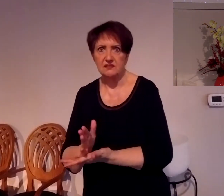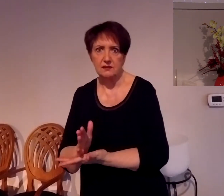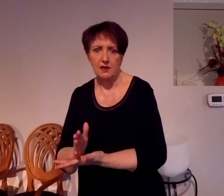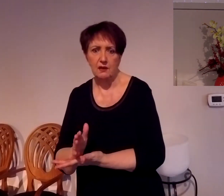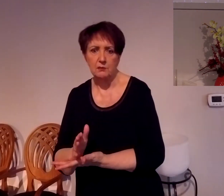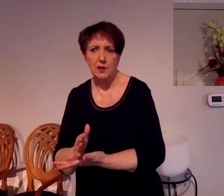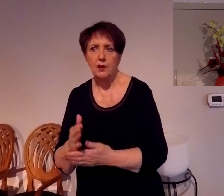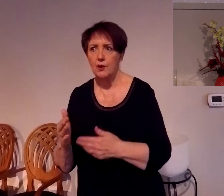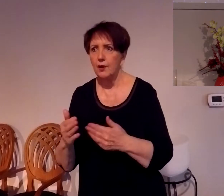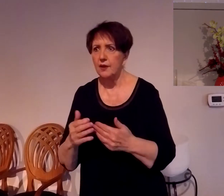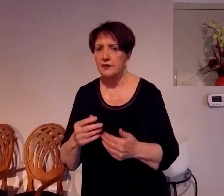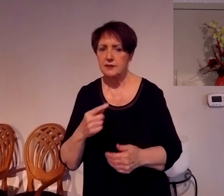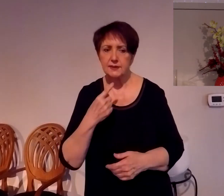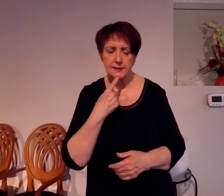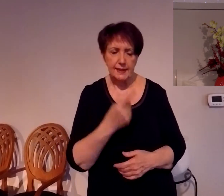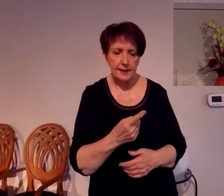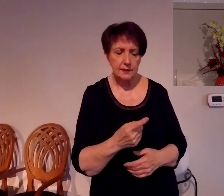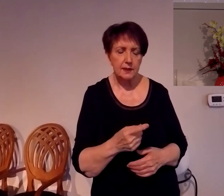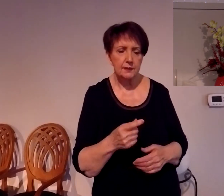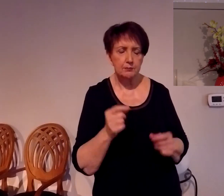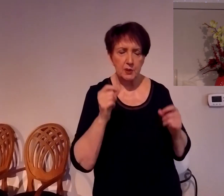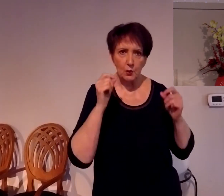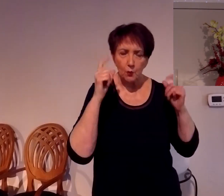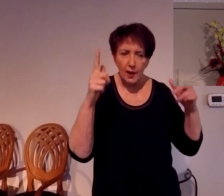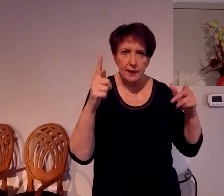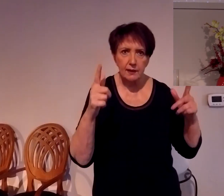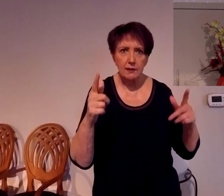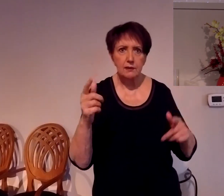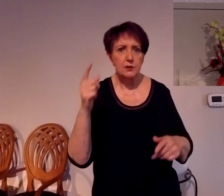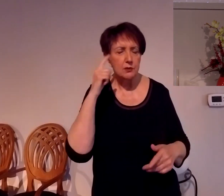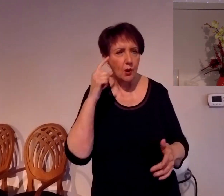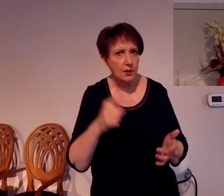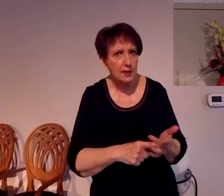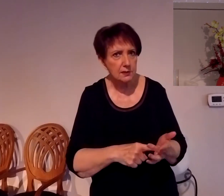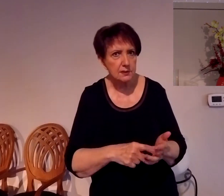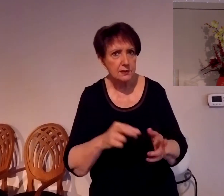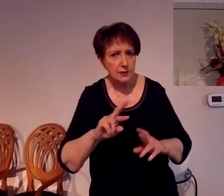whatever it was, kept saying, "Be awake, be aware, get ready."